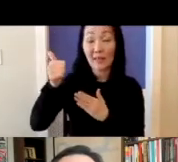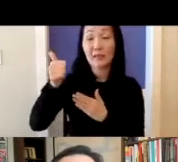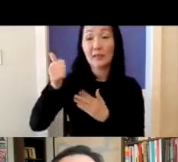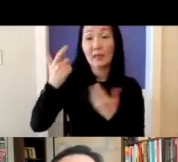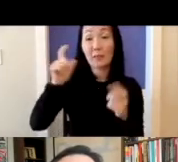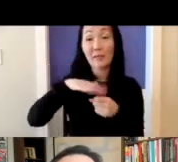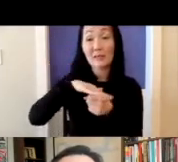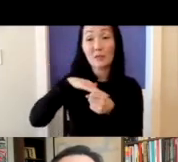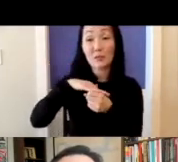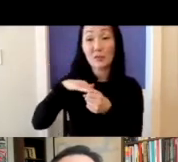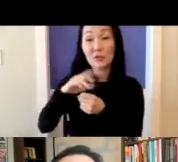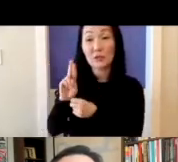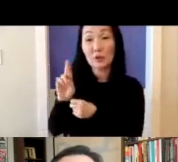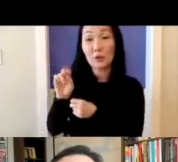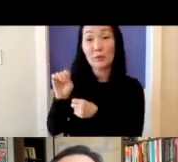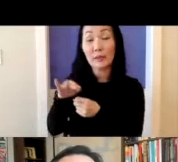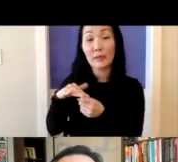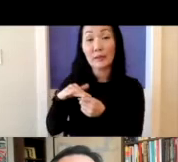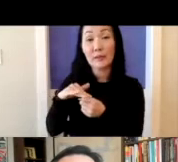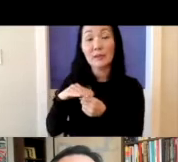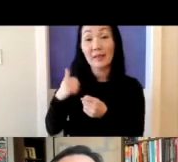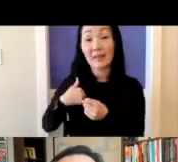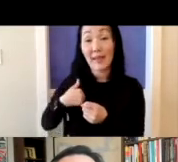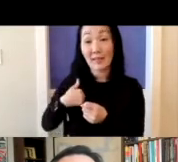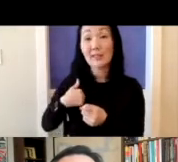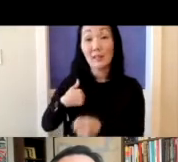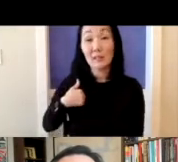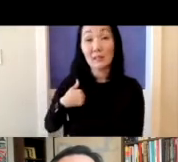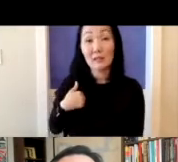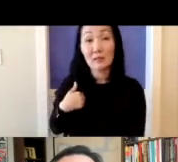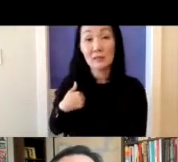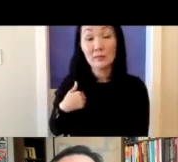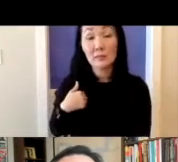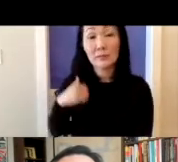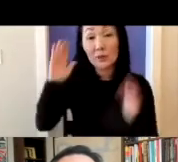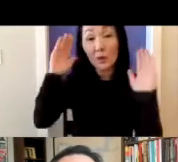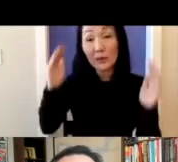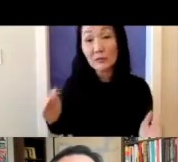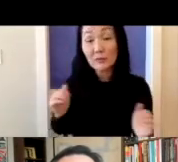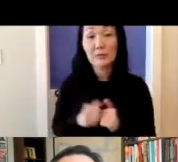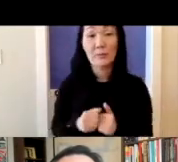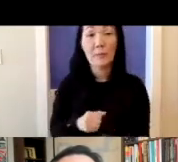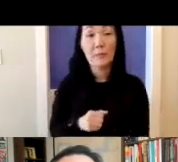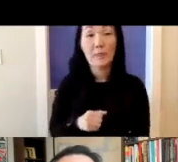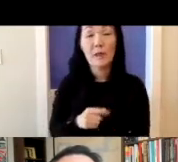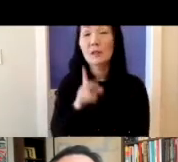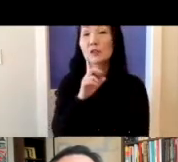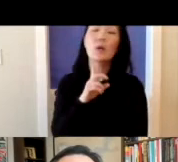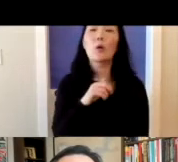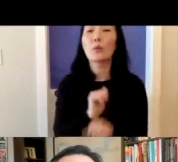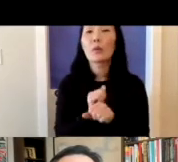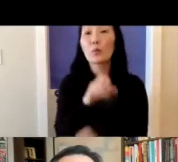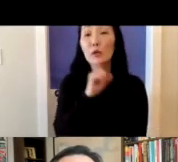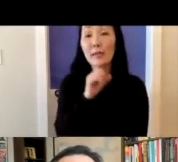in urban regions in Canada, and we look at those with bachelor degrees of working age, that out of the